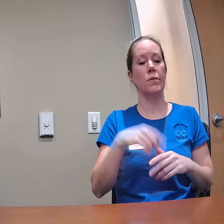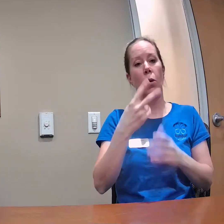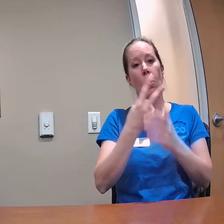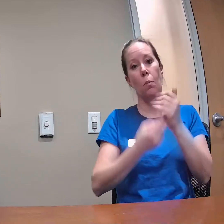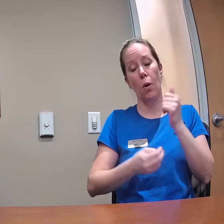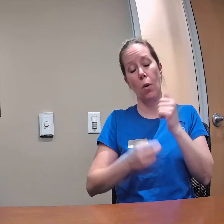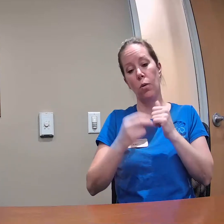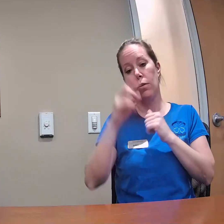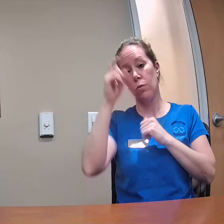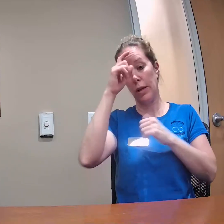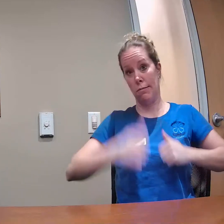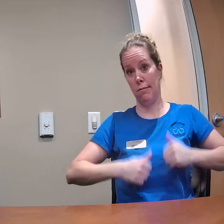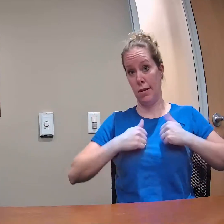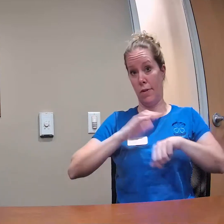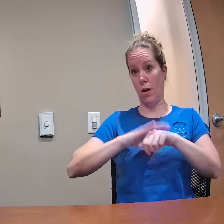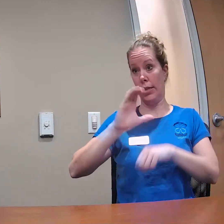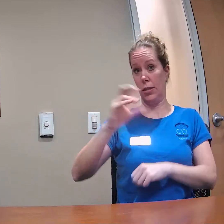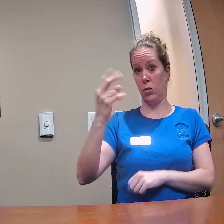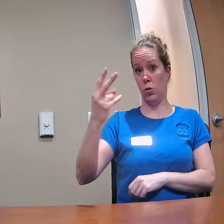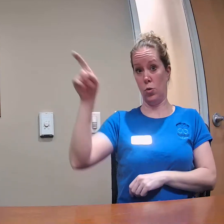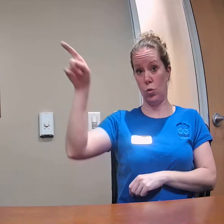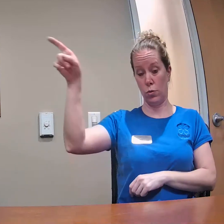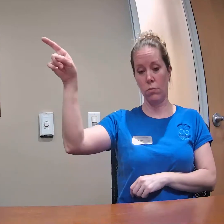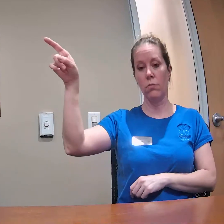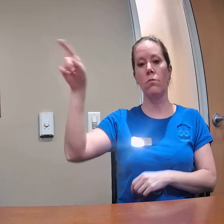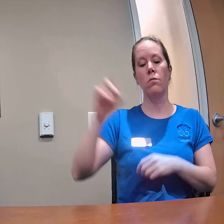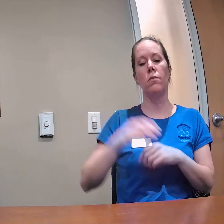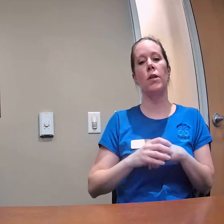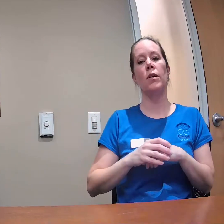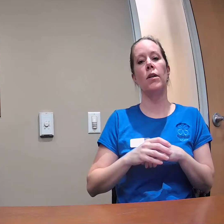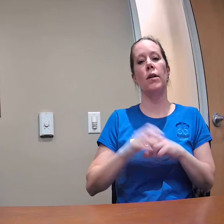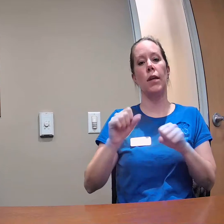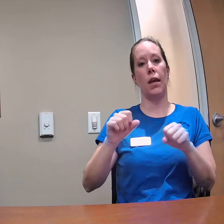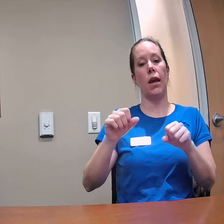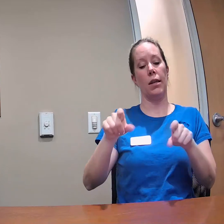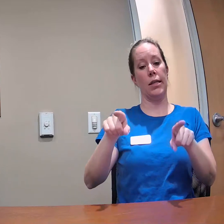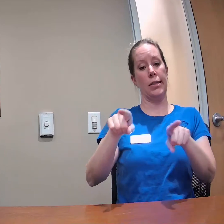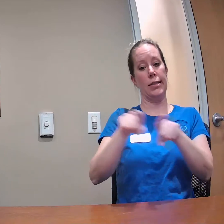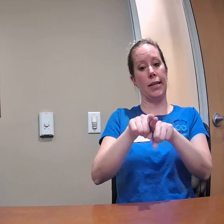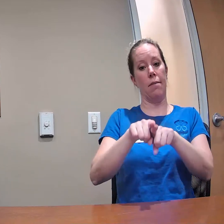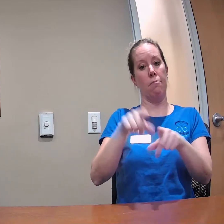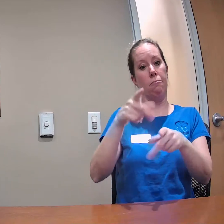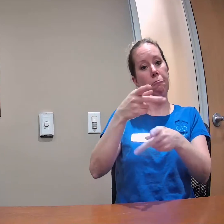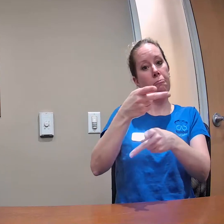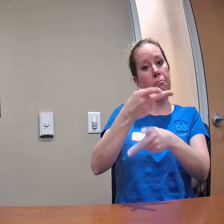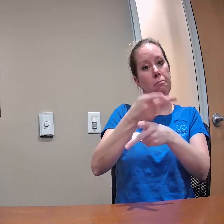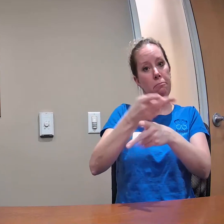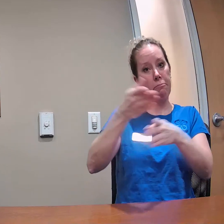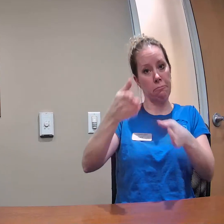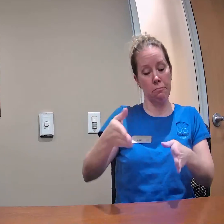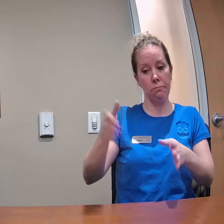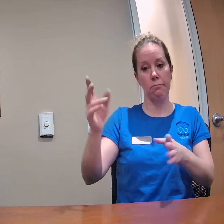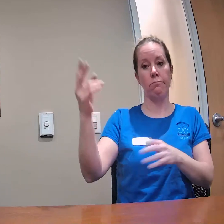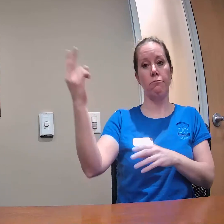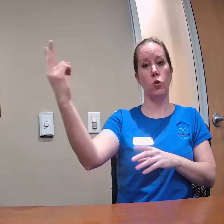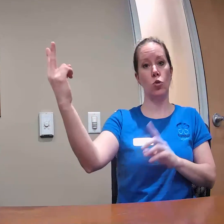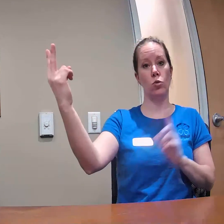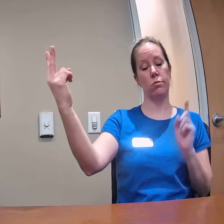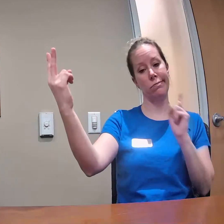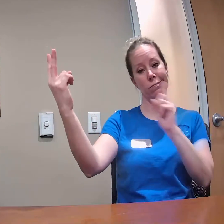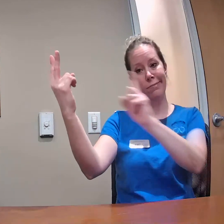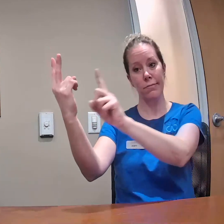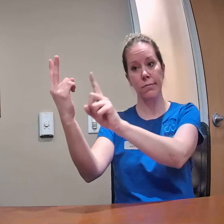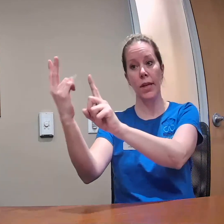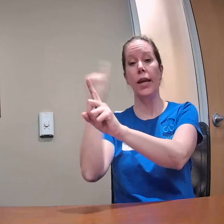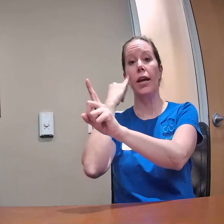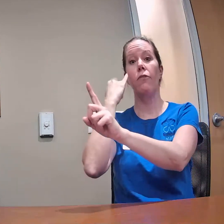Care Center 2, then they could have the same caregiver. If one resident was on Care